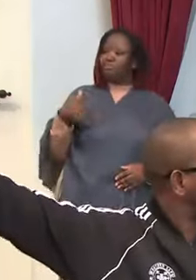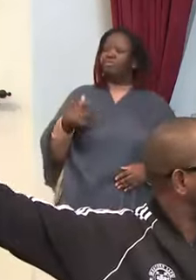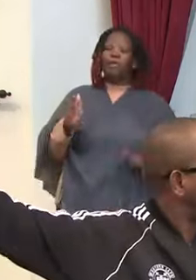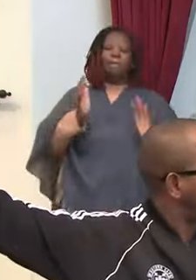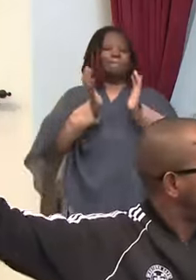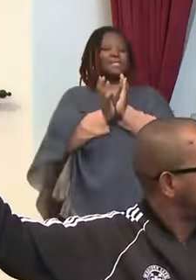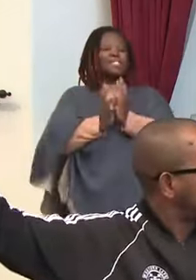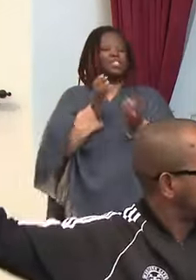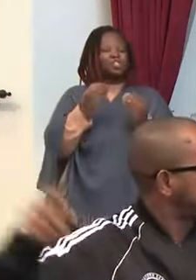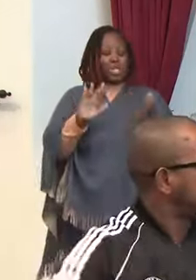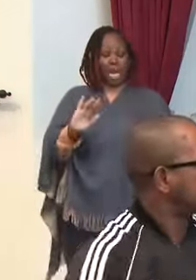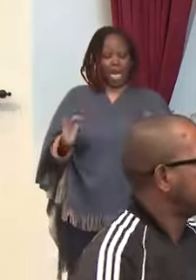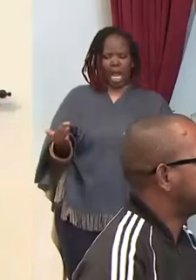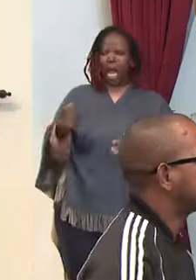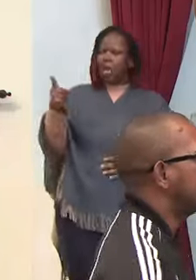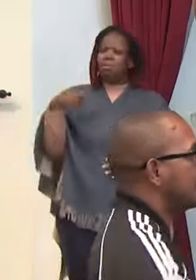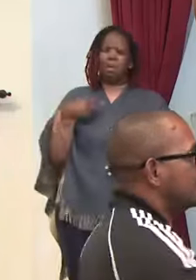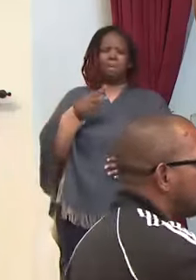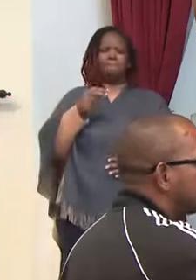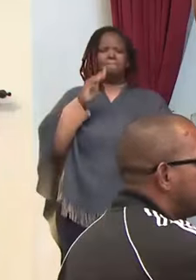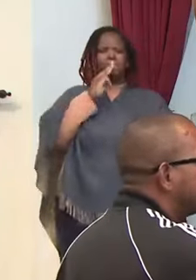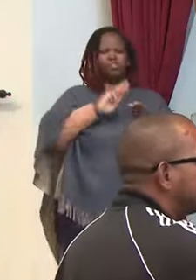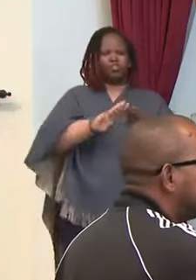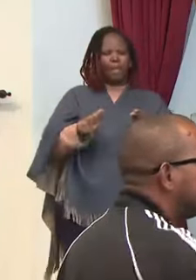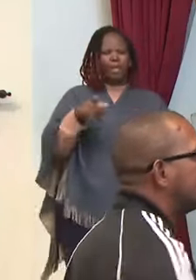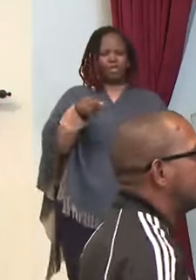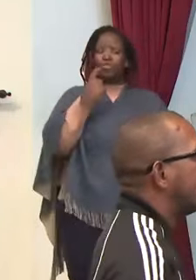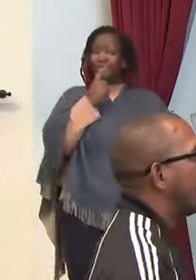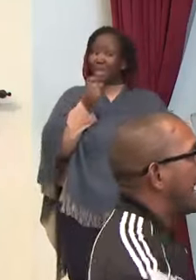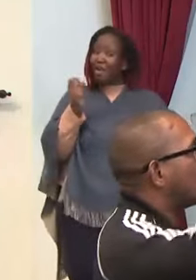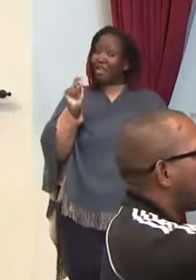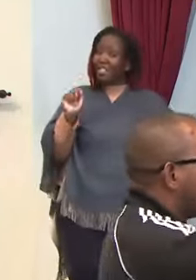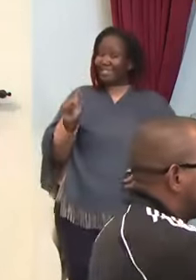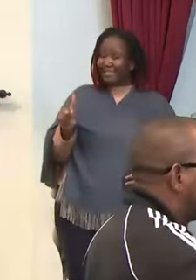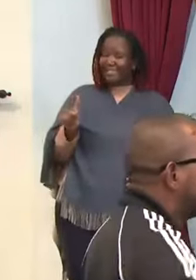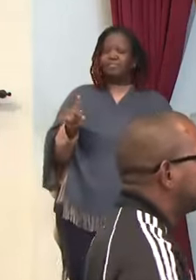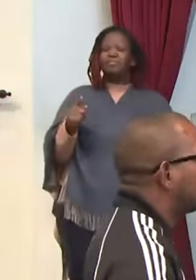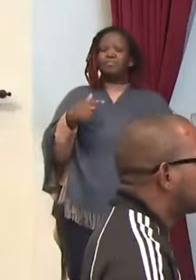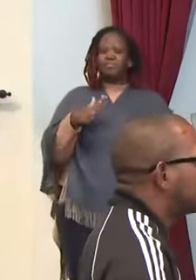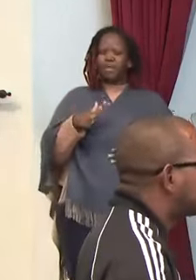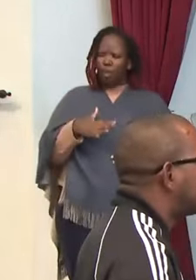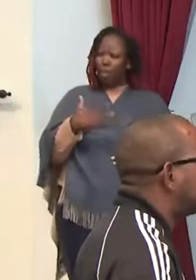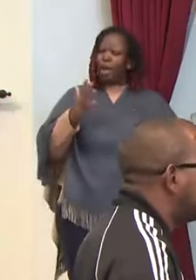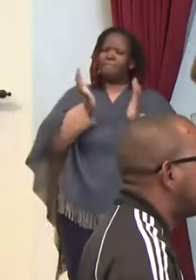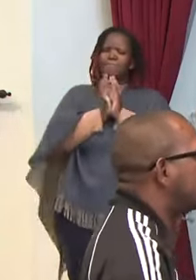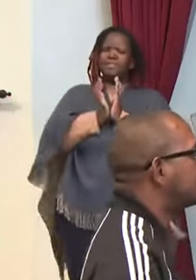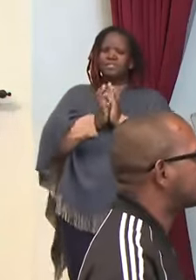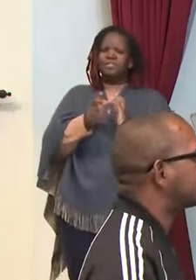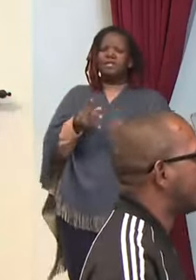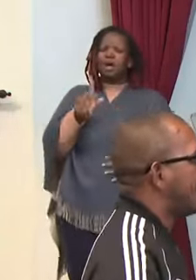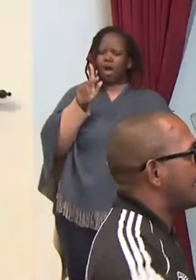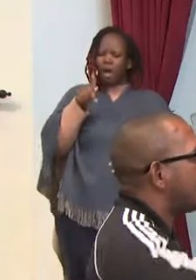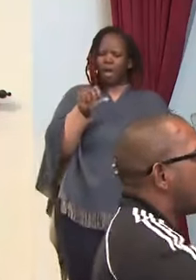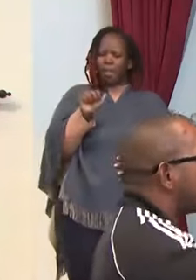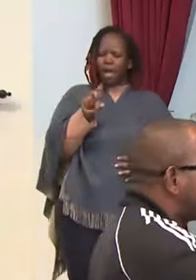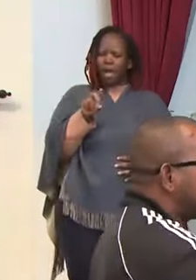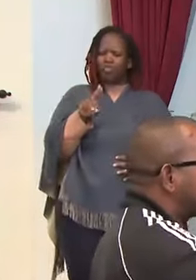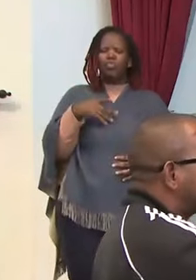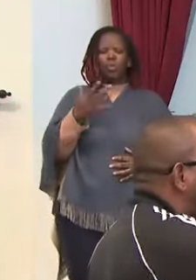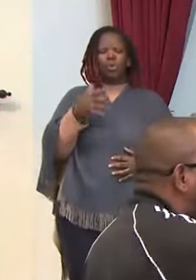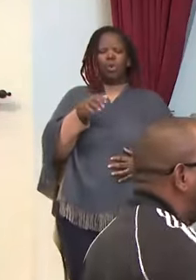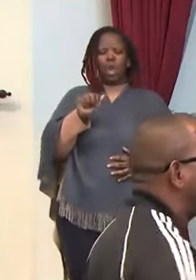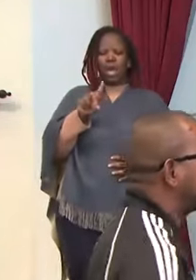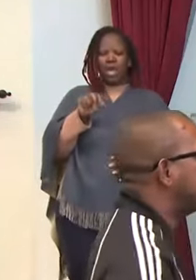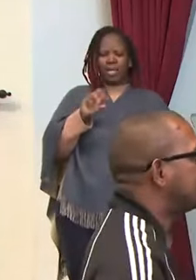when children were dying by the dozen in Mitchell's Plain, you said on TV, I want a meeting with Mr. Fadil Adams, and my office